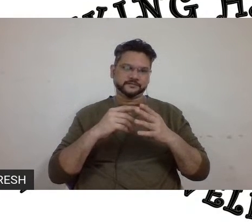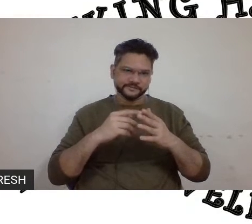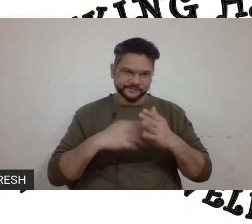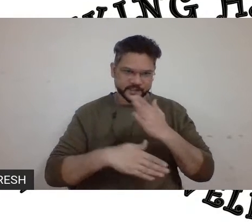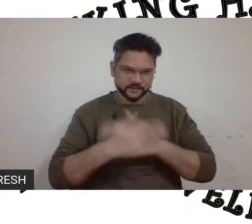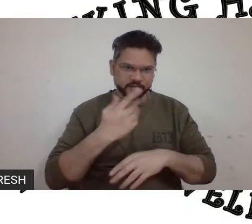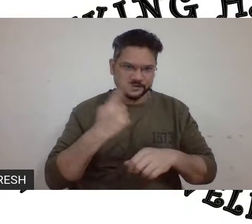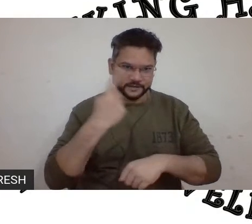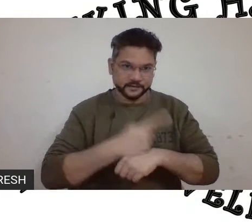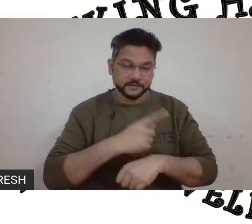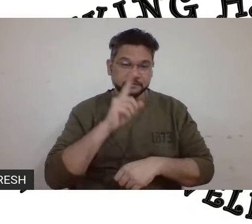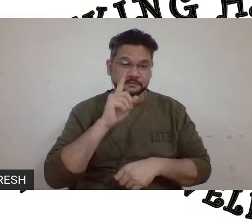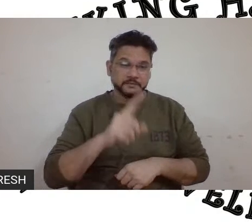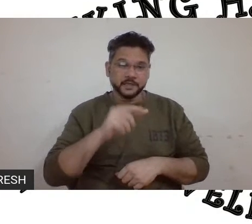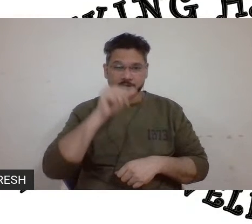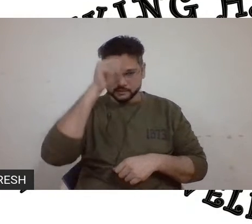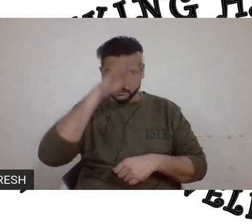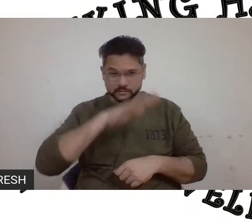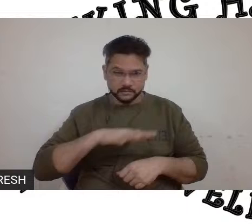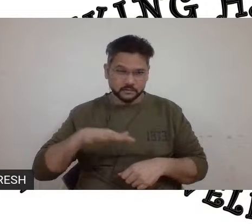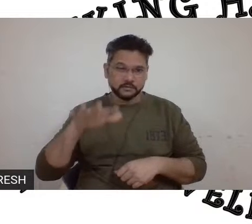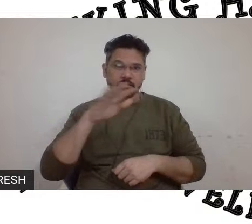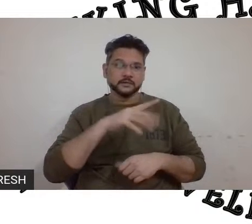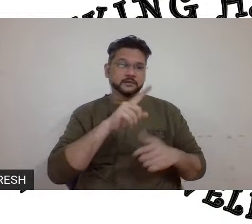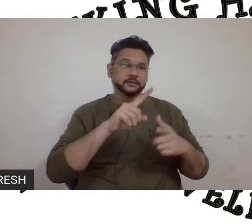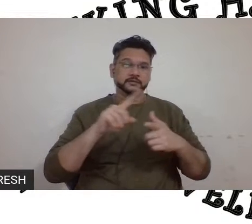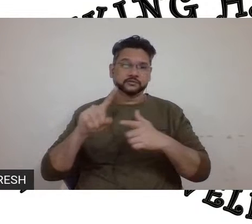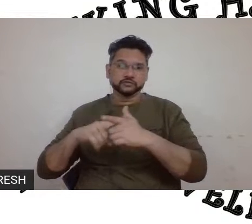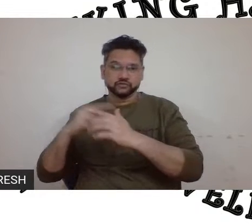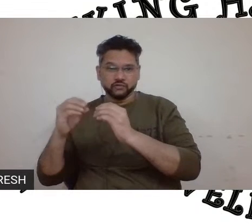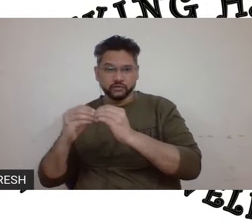with disabilities and the employment.